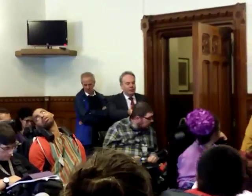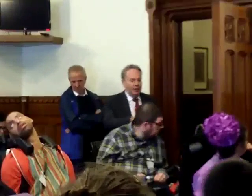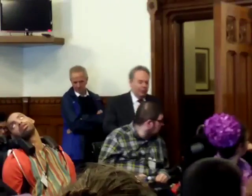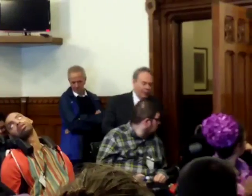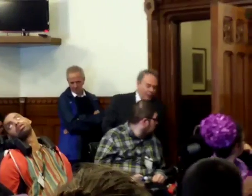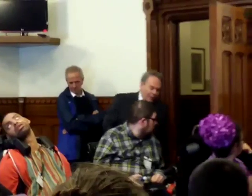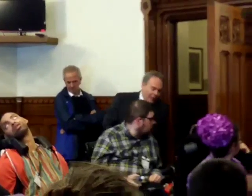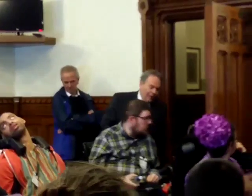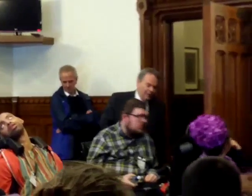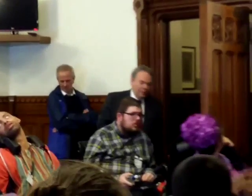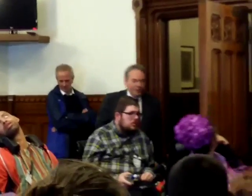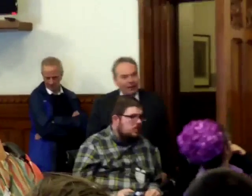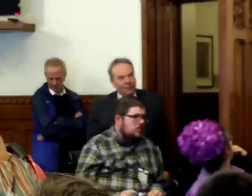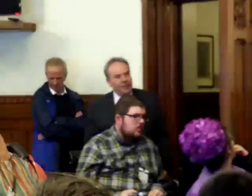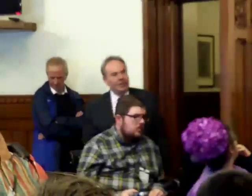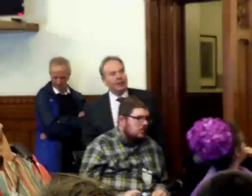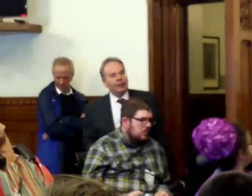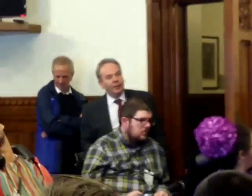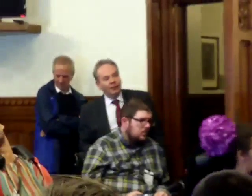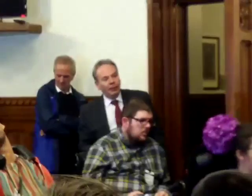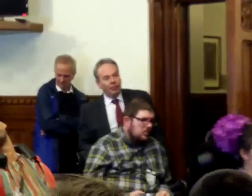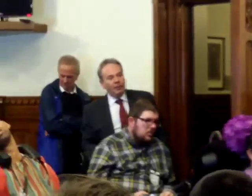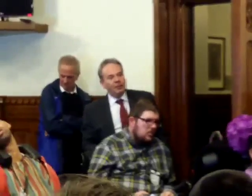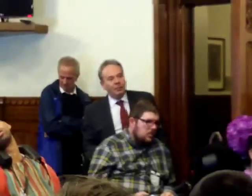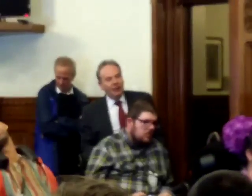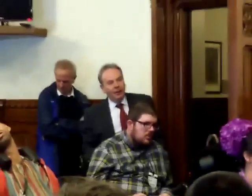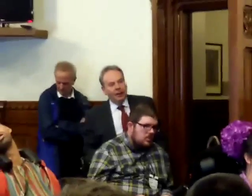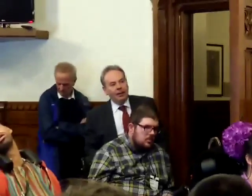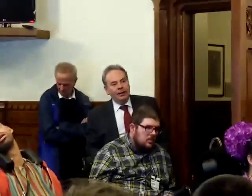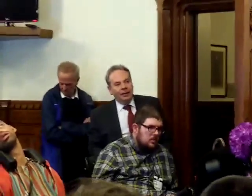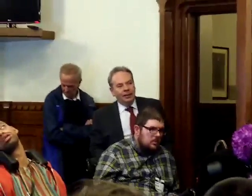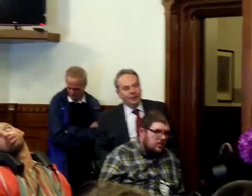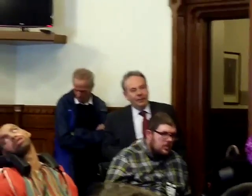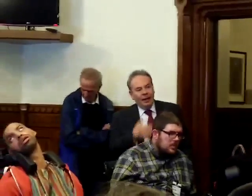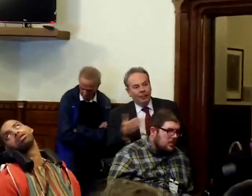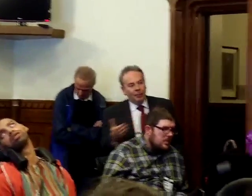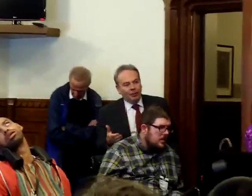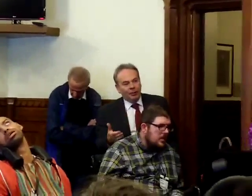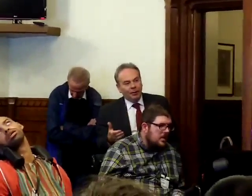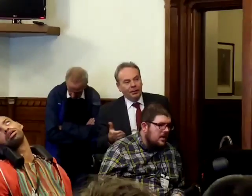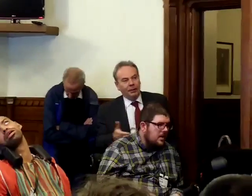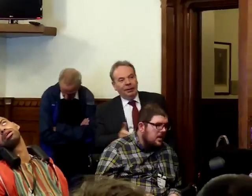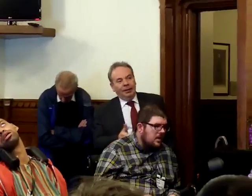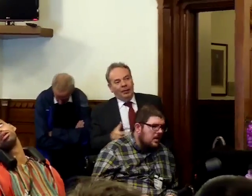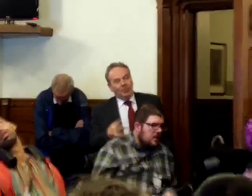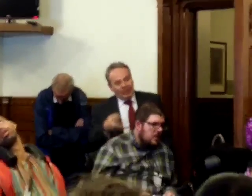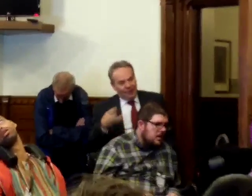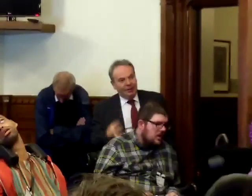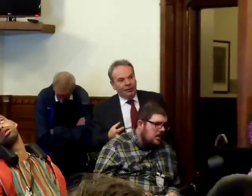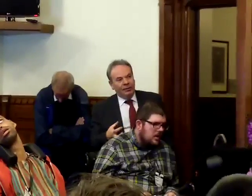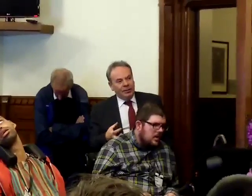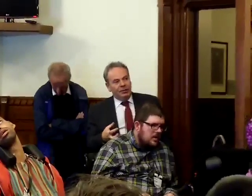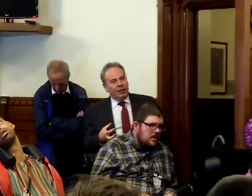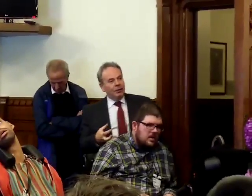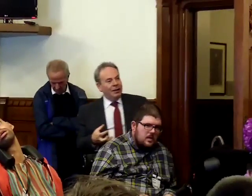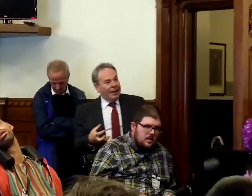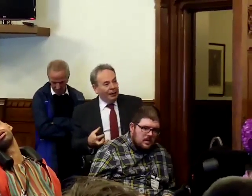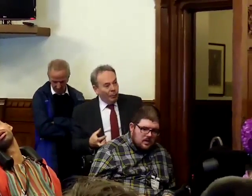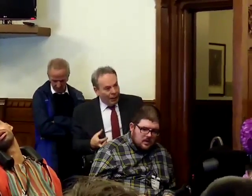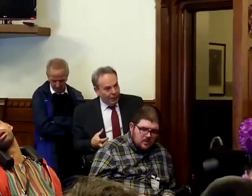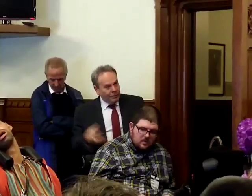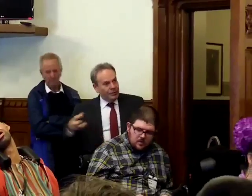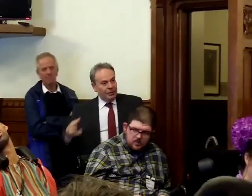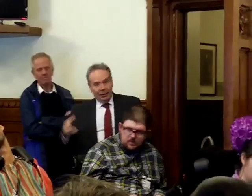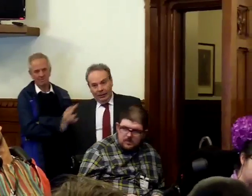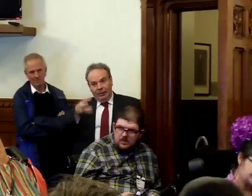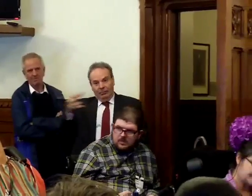Nathan, who's sitting in front of me, told me about the meeting, and I'm very pleased to be here today. But we've got a, obviously there's a different situation